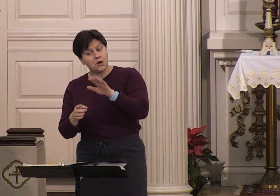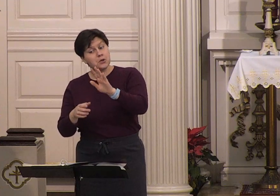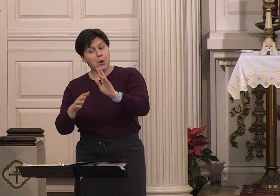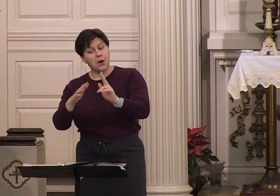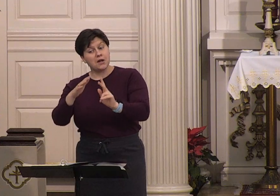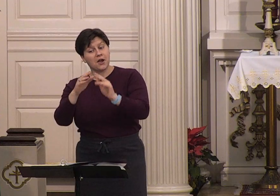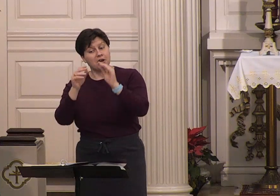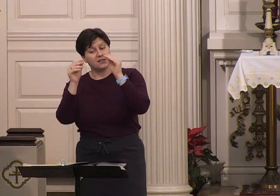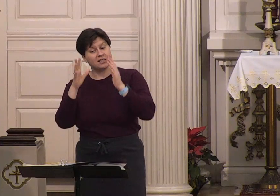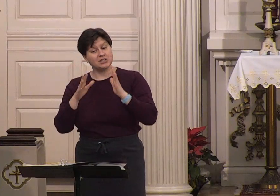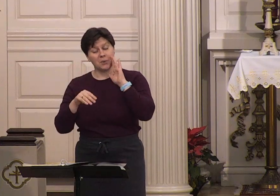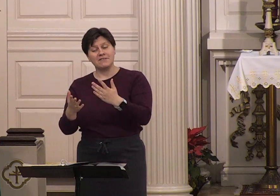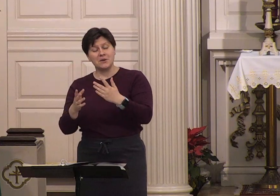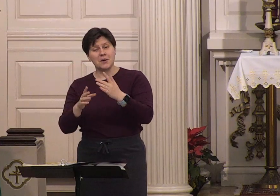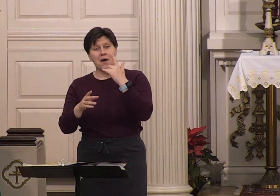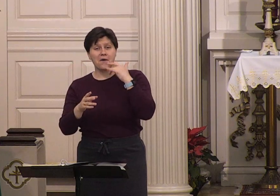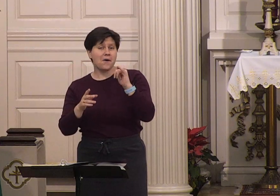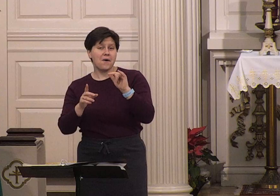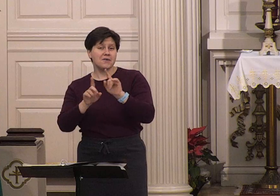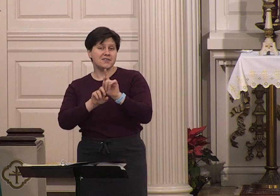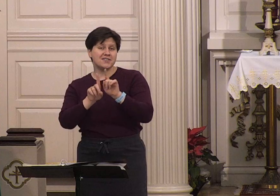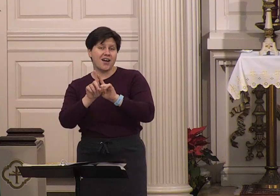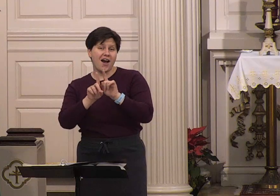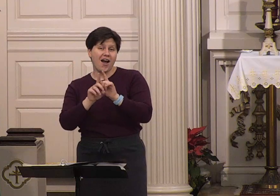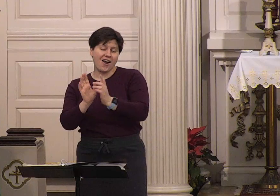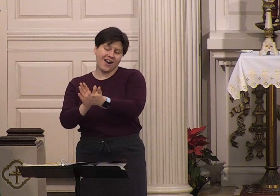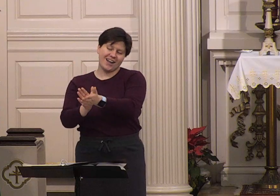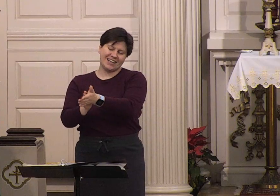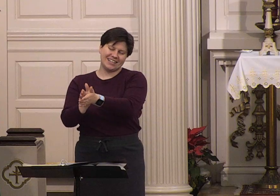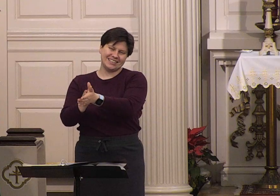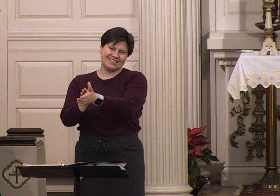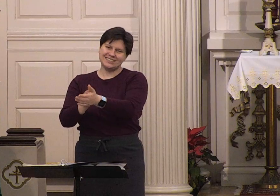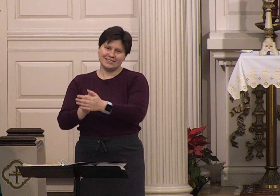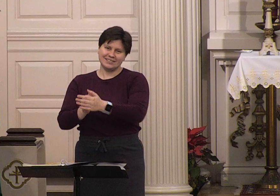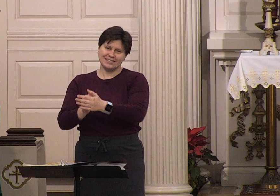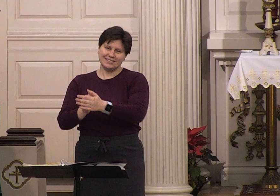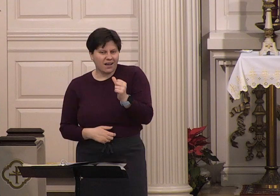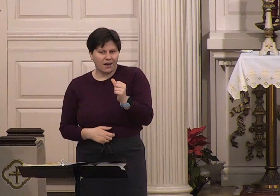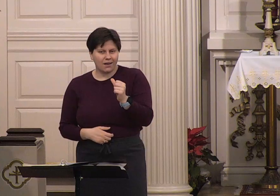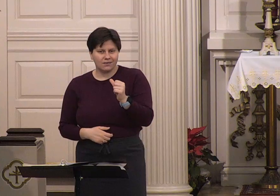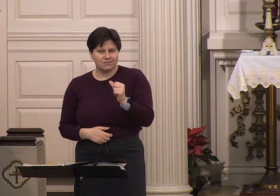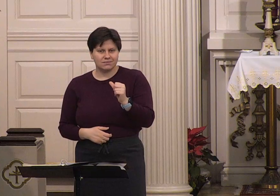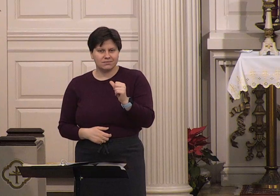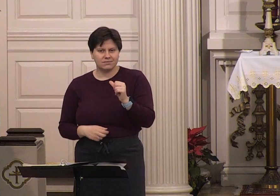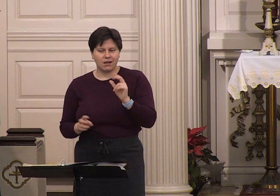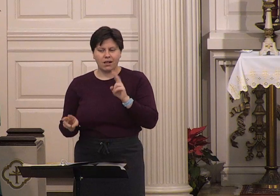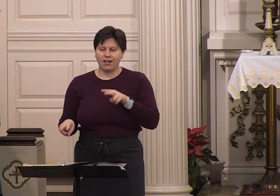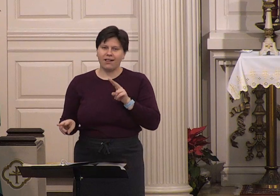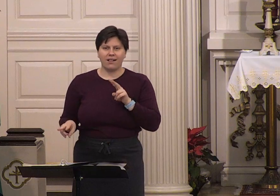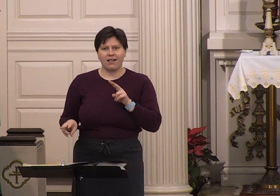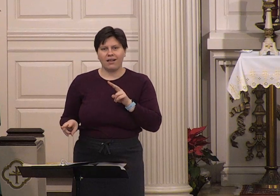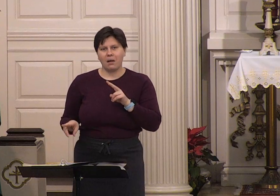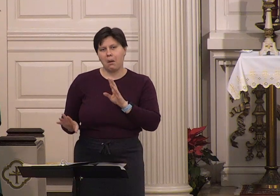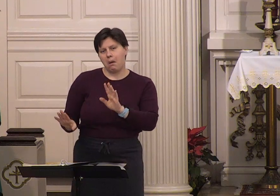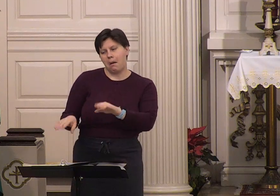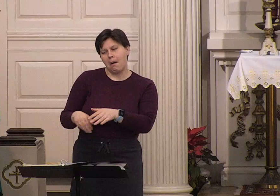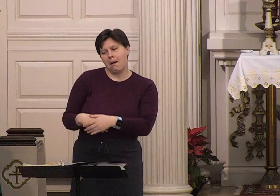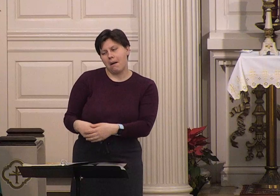star and pat you on the head. This is not some kind of patronizing little